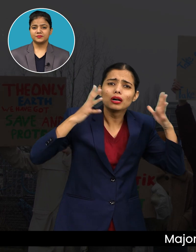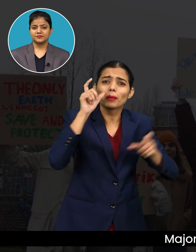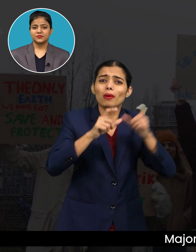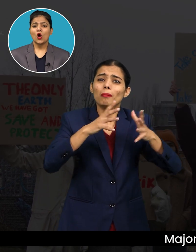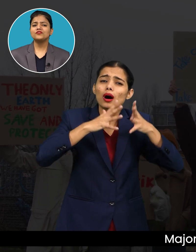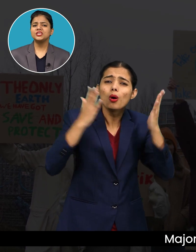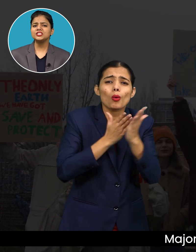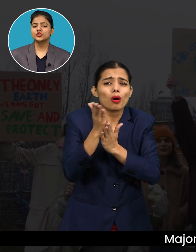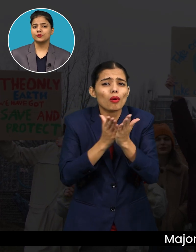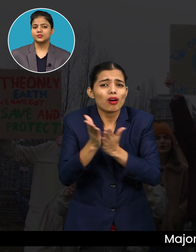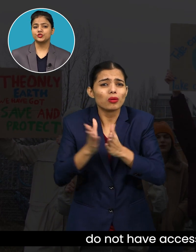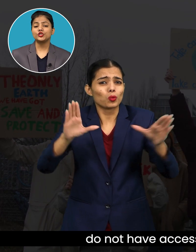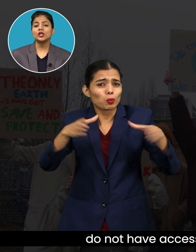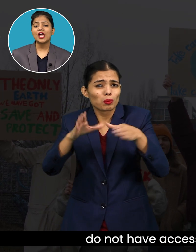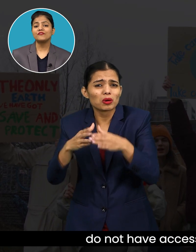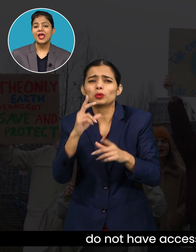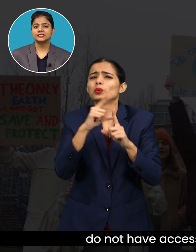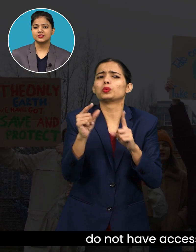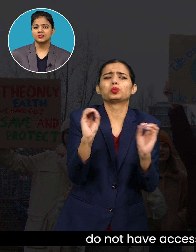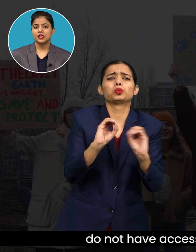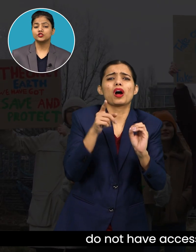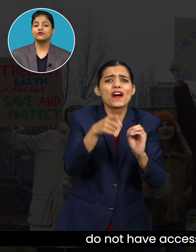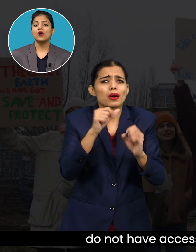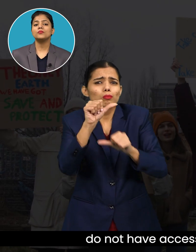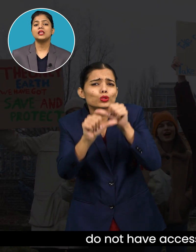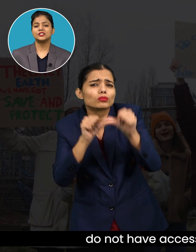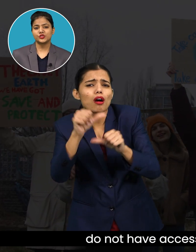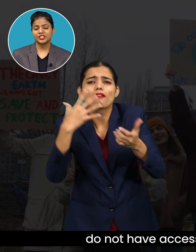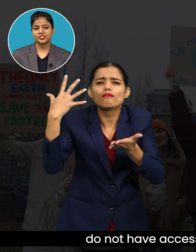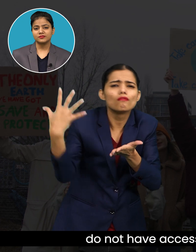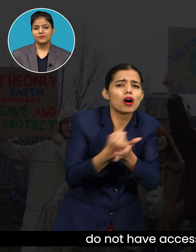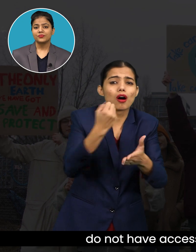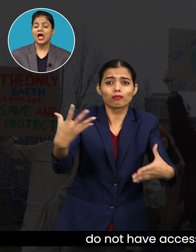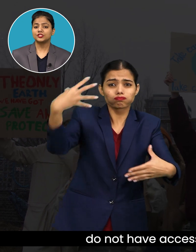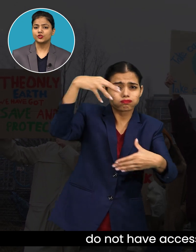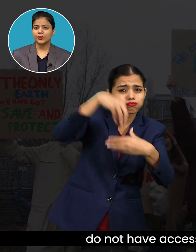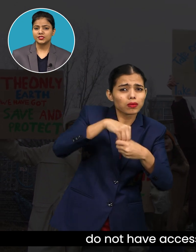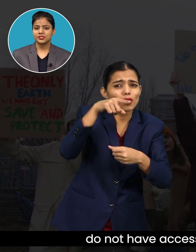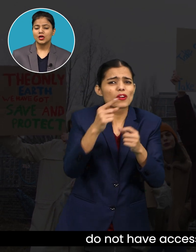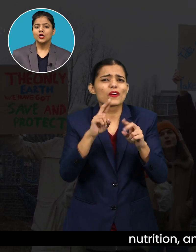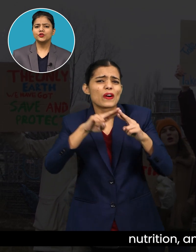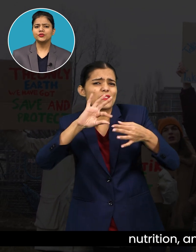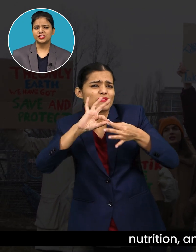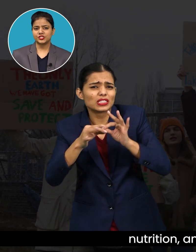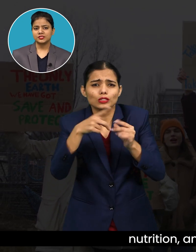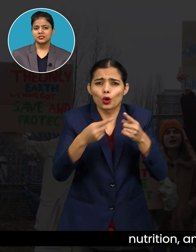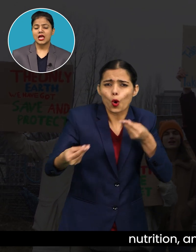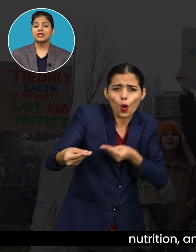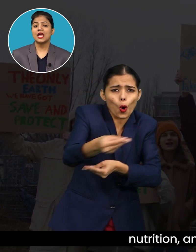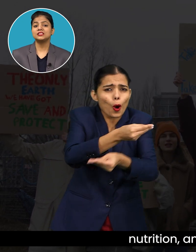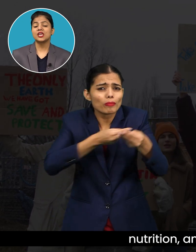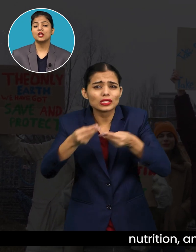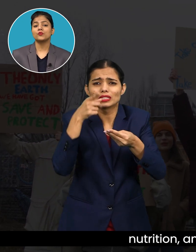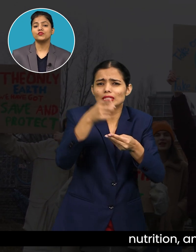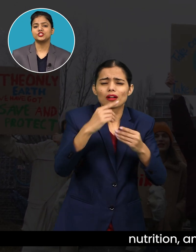Majority of these groups do not have access to formal education, adequate nutrition,